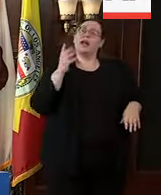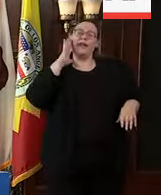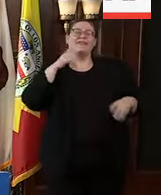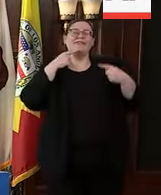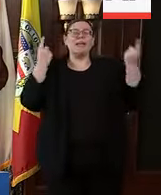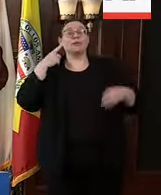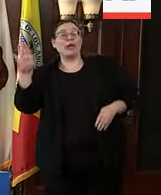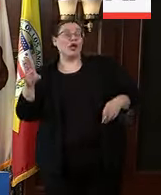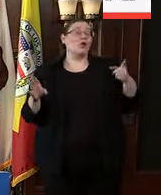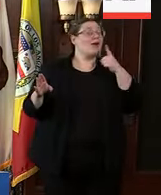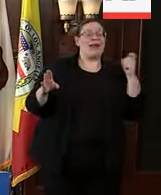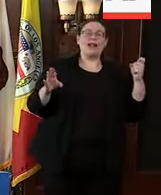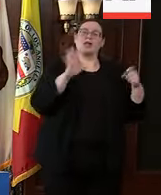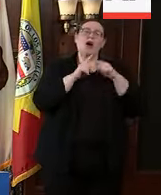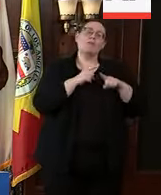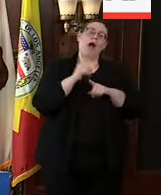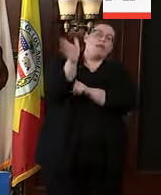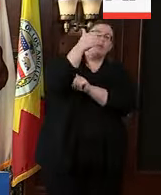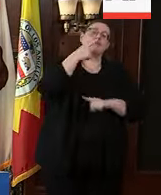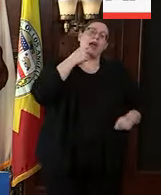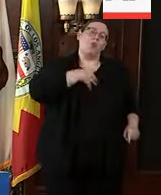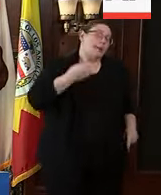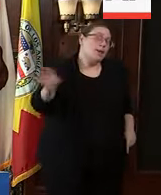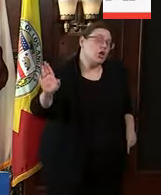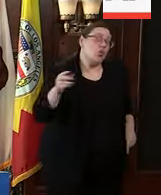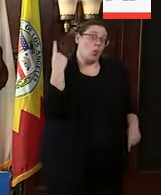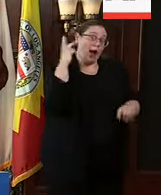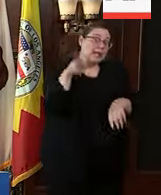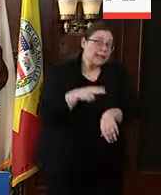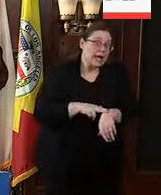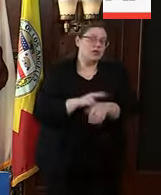these United States of America. If we are to be one nation, we need to step up and continue to prove it.